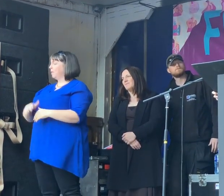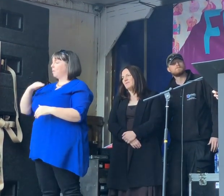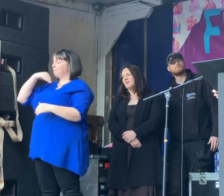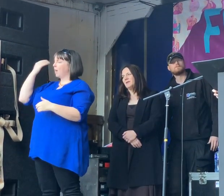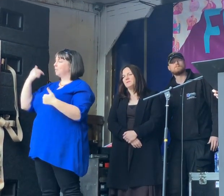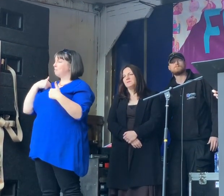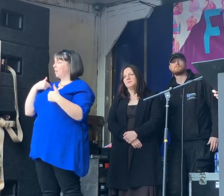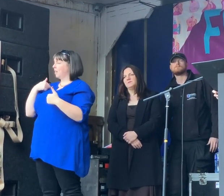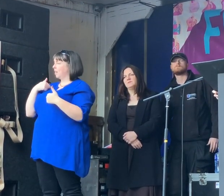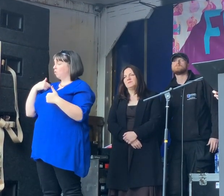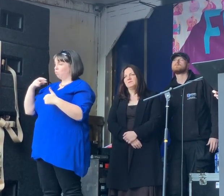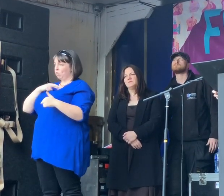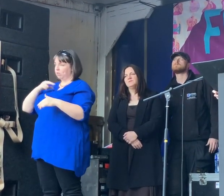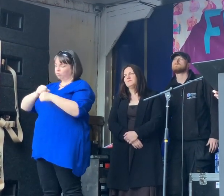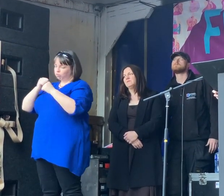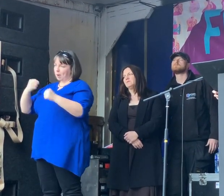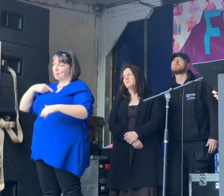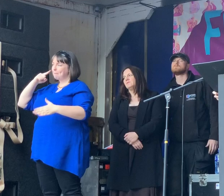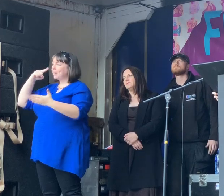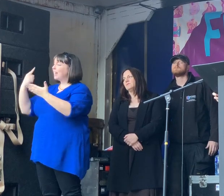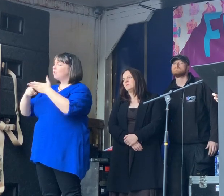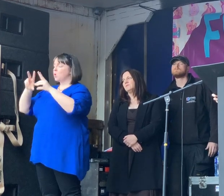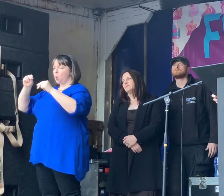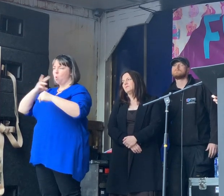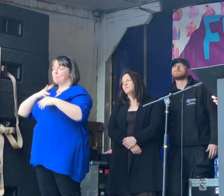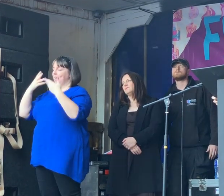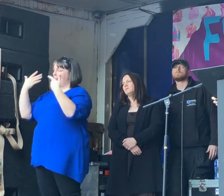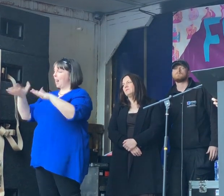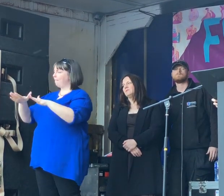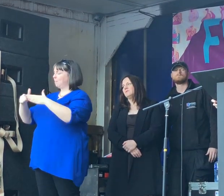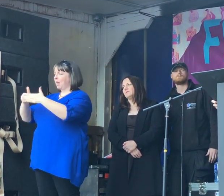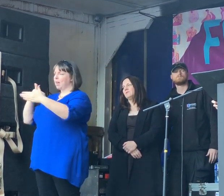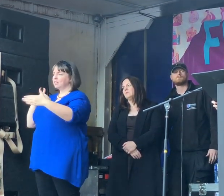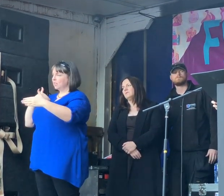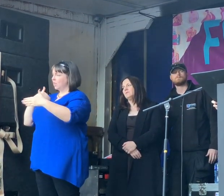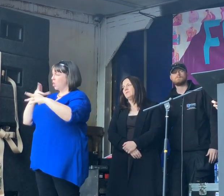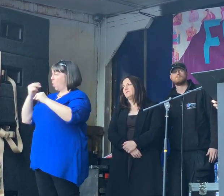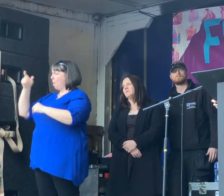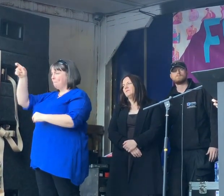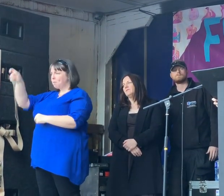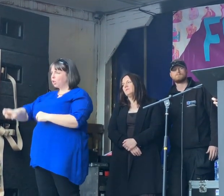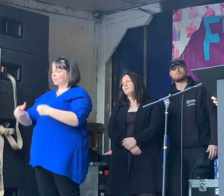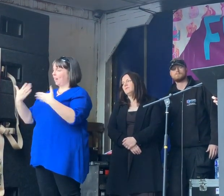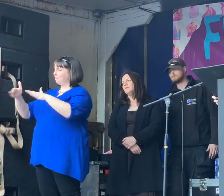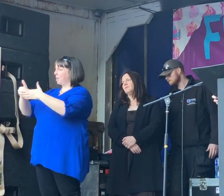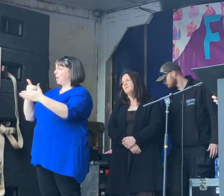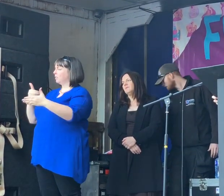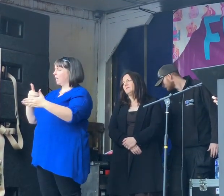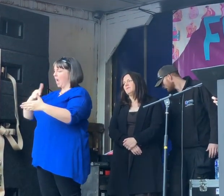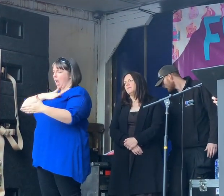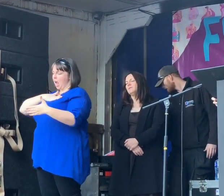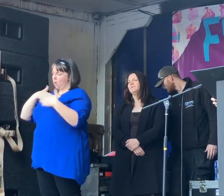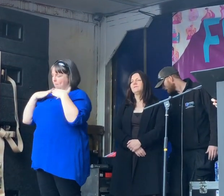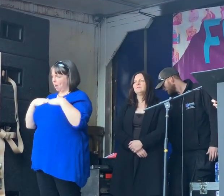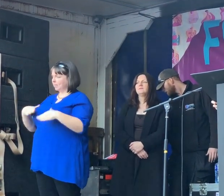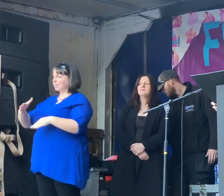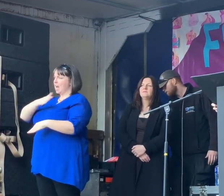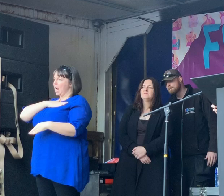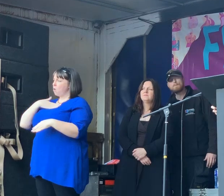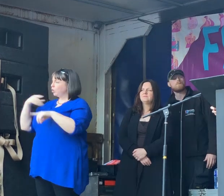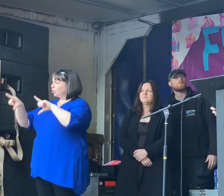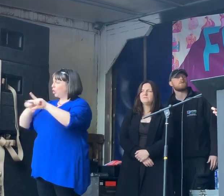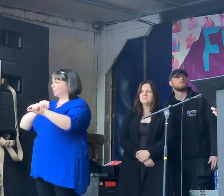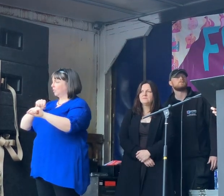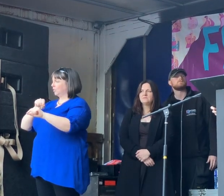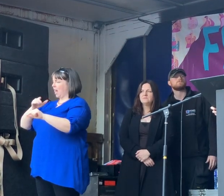Because we fundamentally believe no woman left behind, no person left behind. Our bodies, our